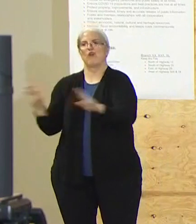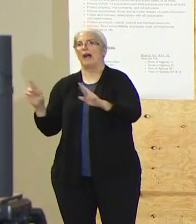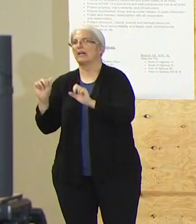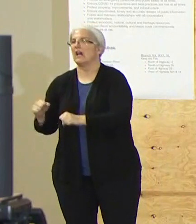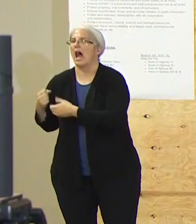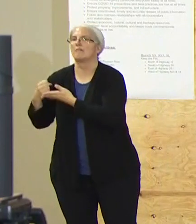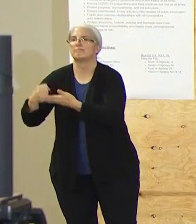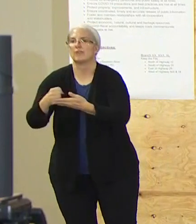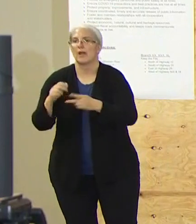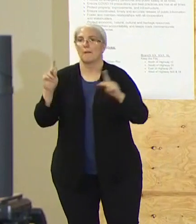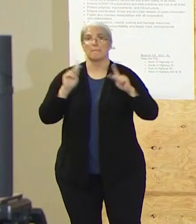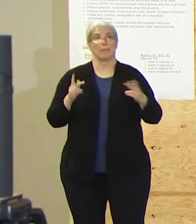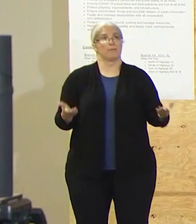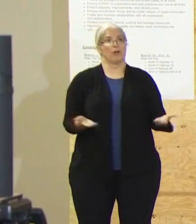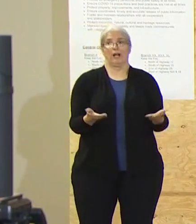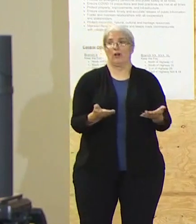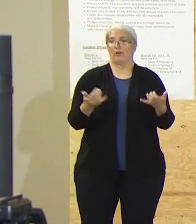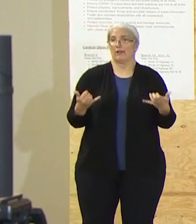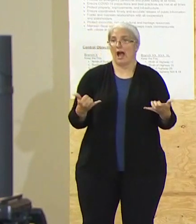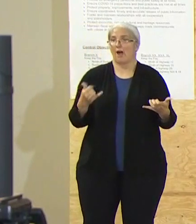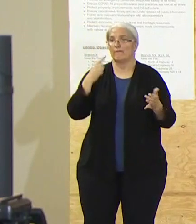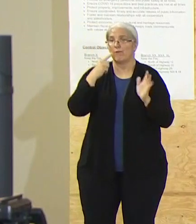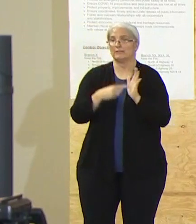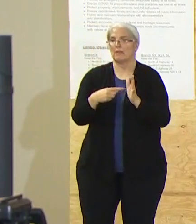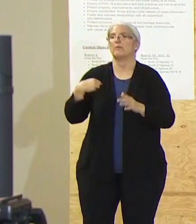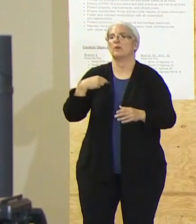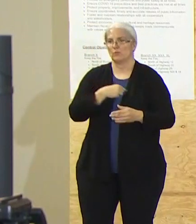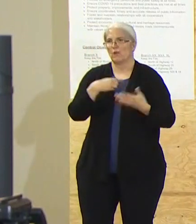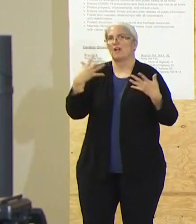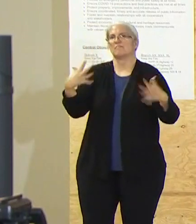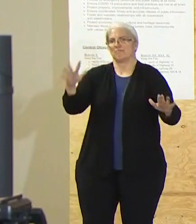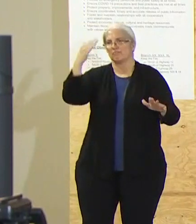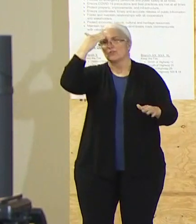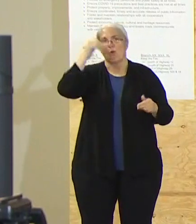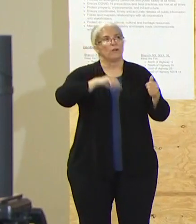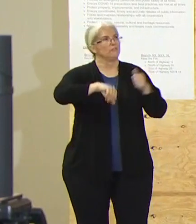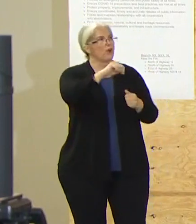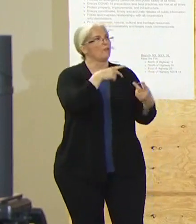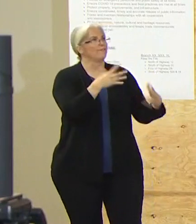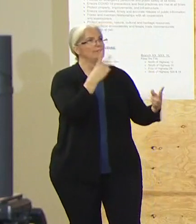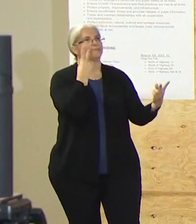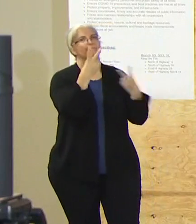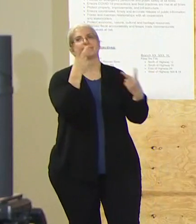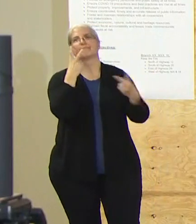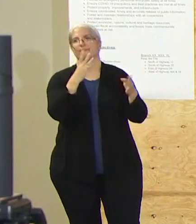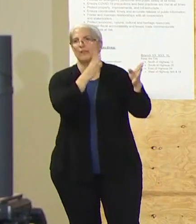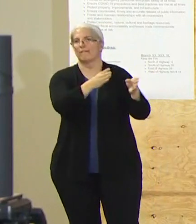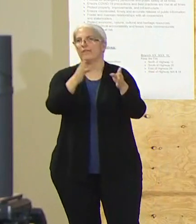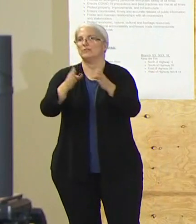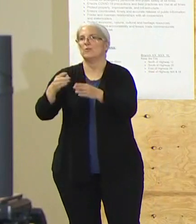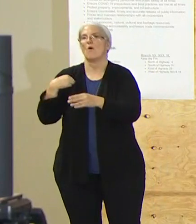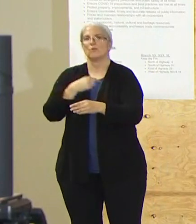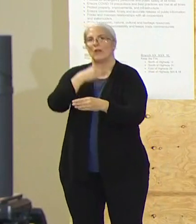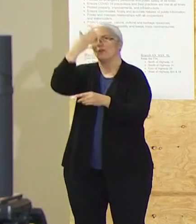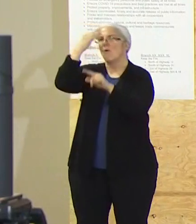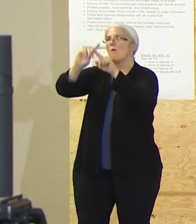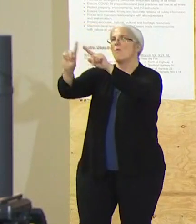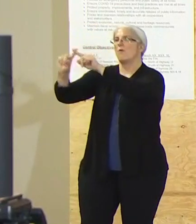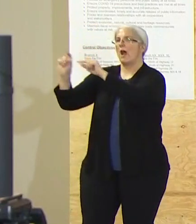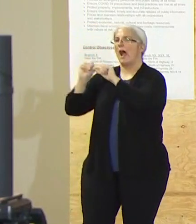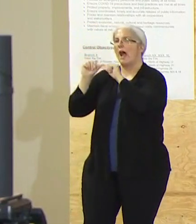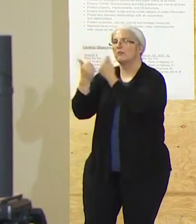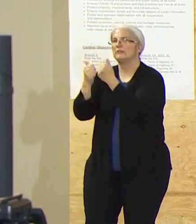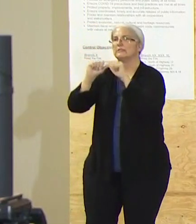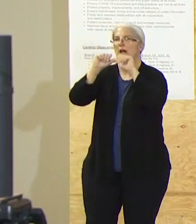quite familiar with one another on an individual basis and certainly on an institutional basis, because we've been at this in 2014 up in